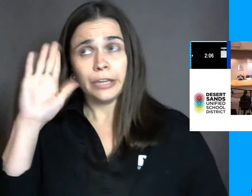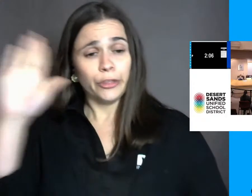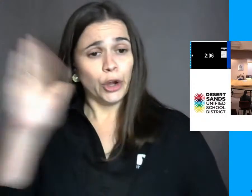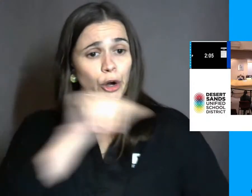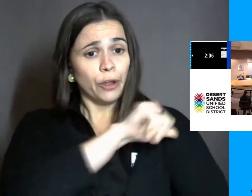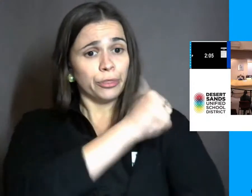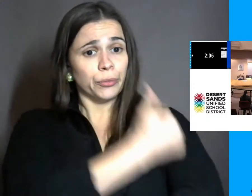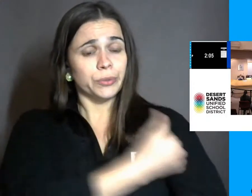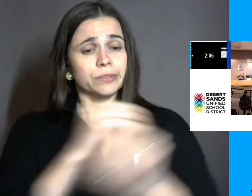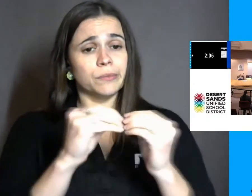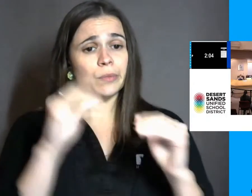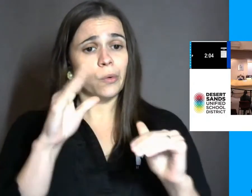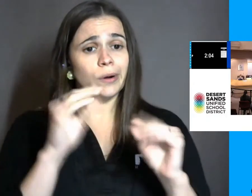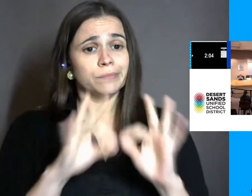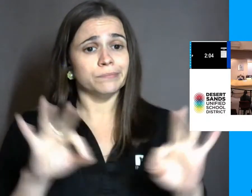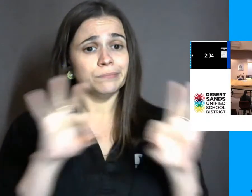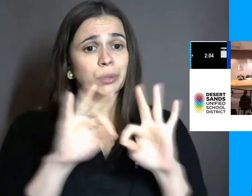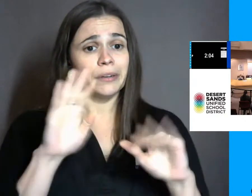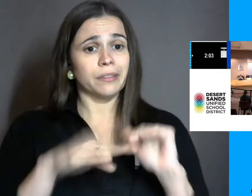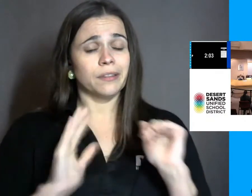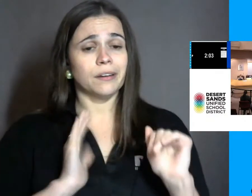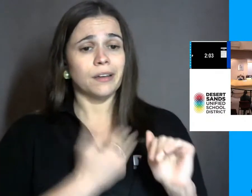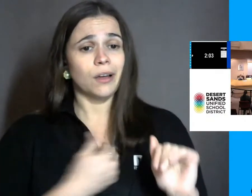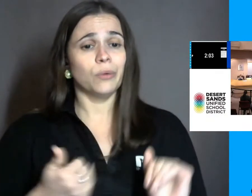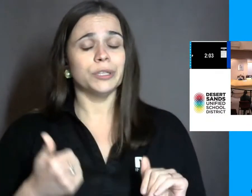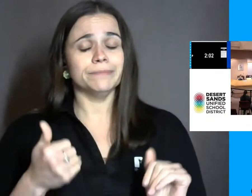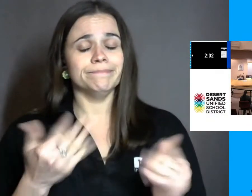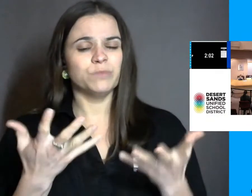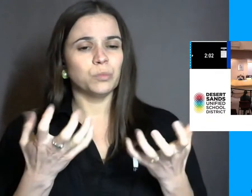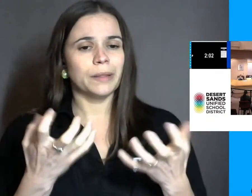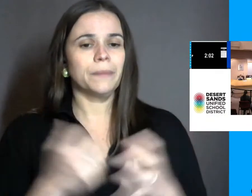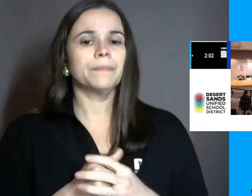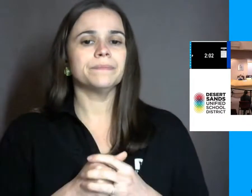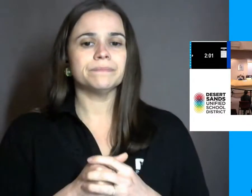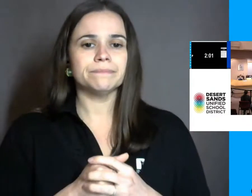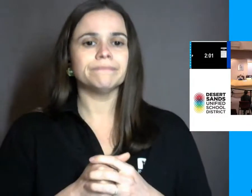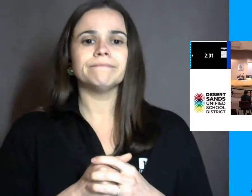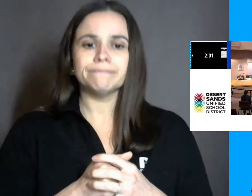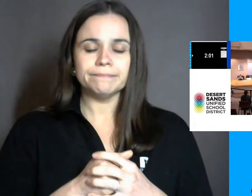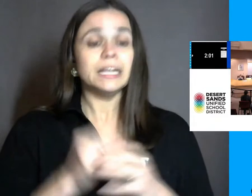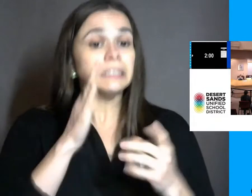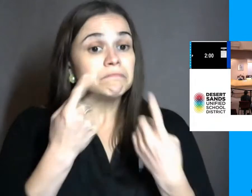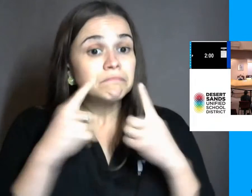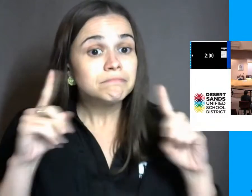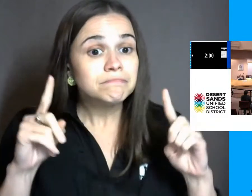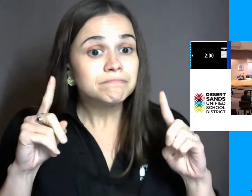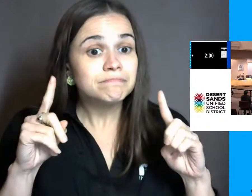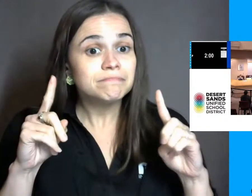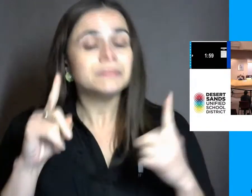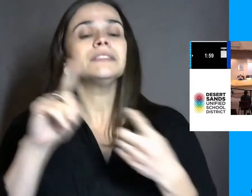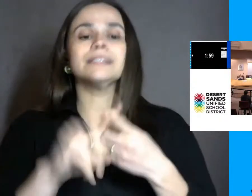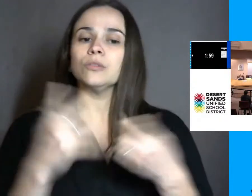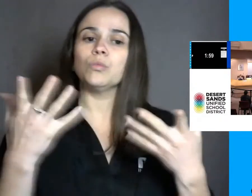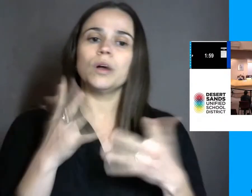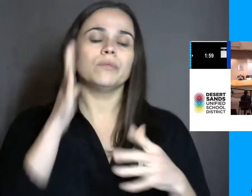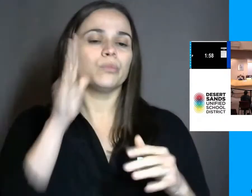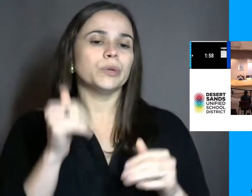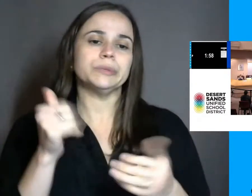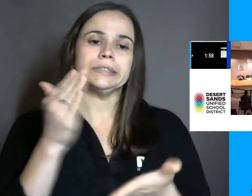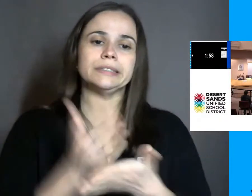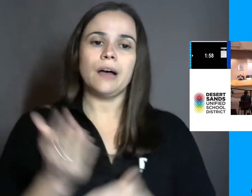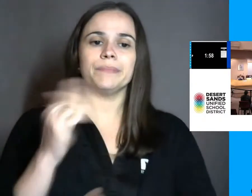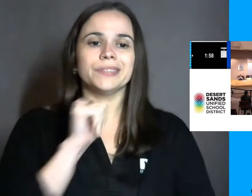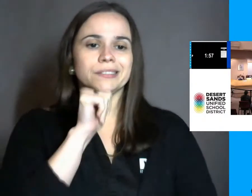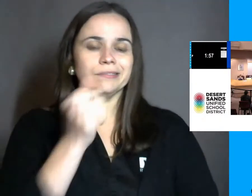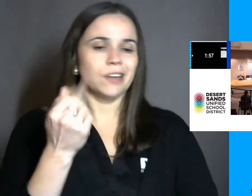my peers break this cycle of irrational compliance. Luckily, there's a simple solution to all this. All you have to do is